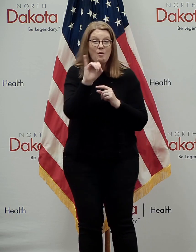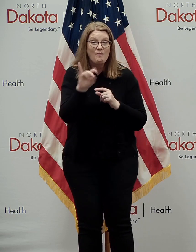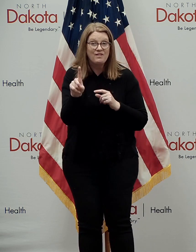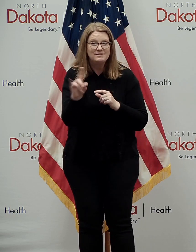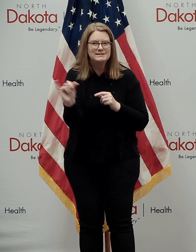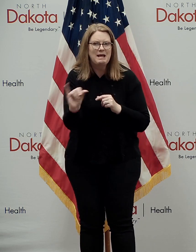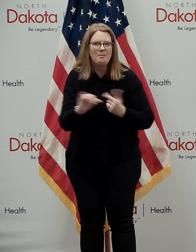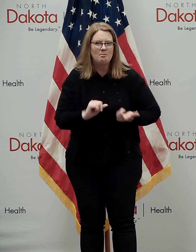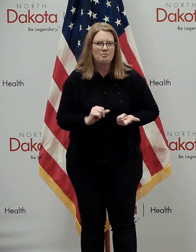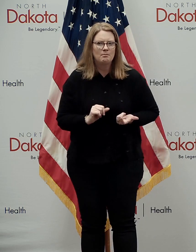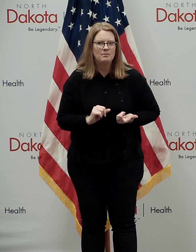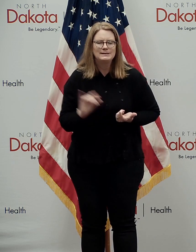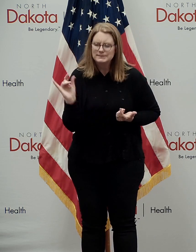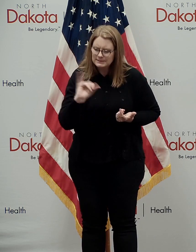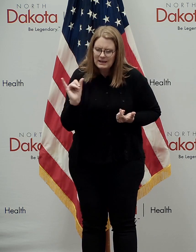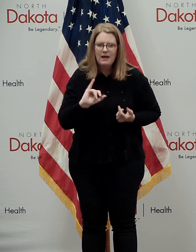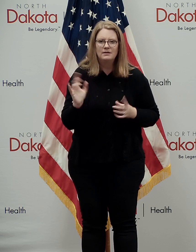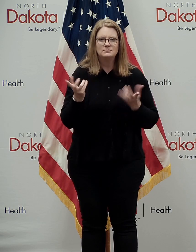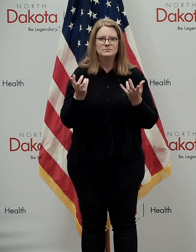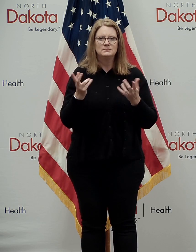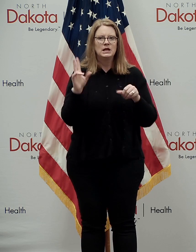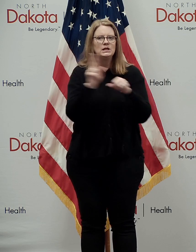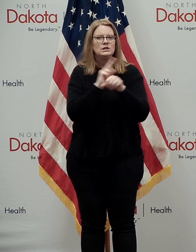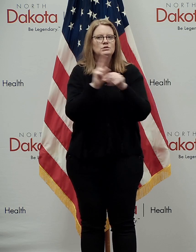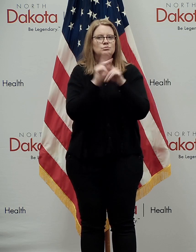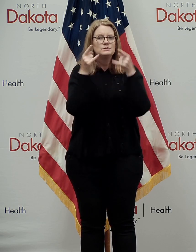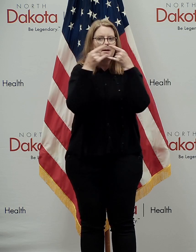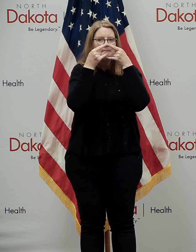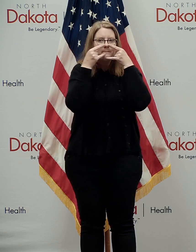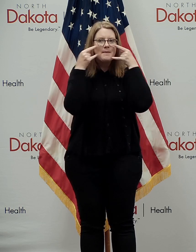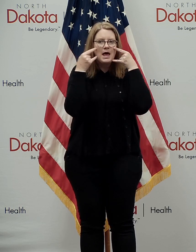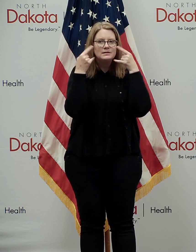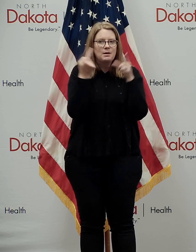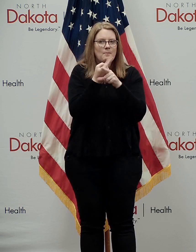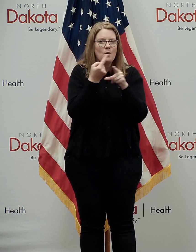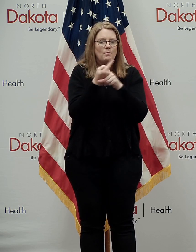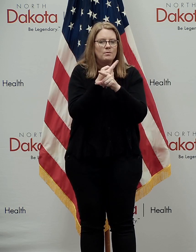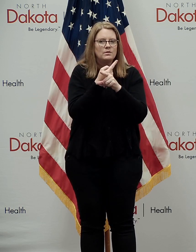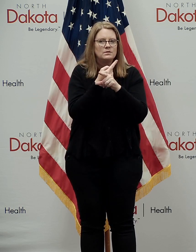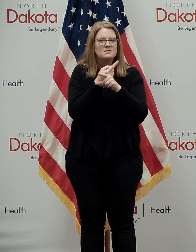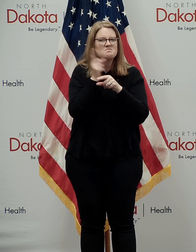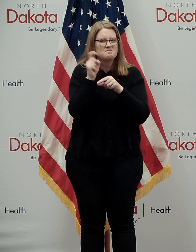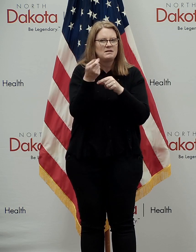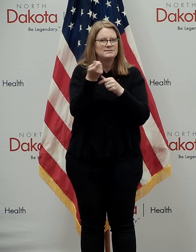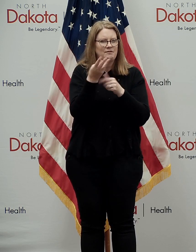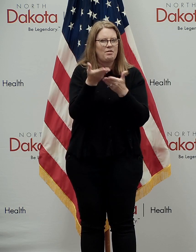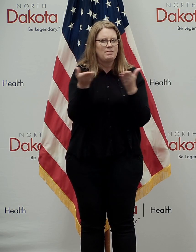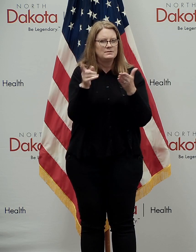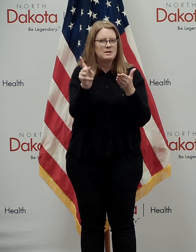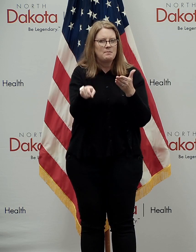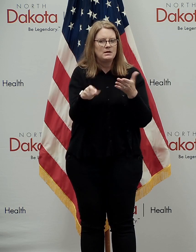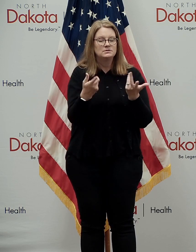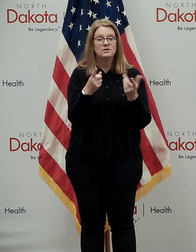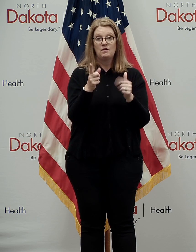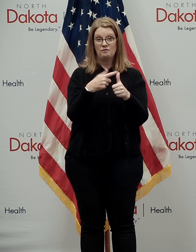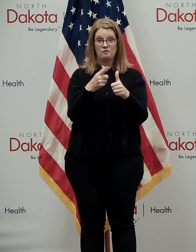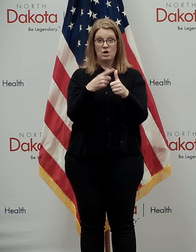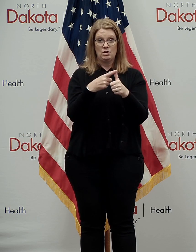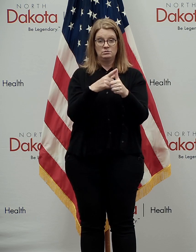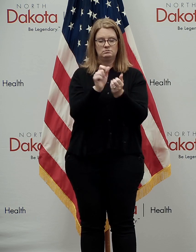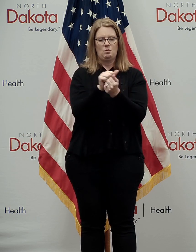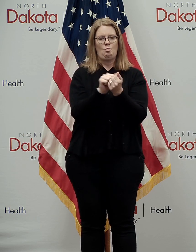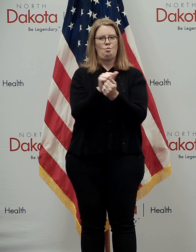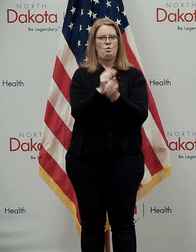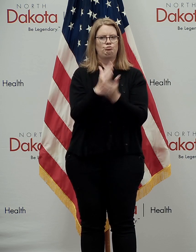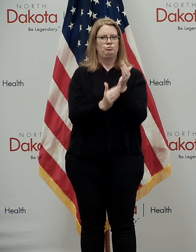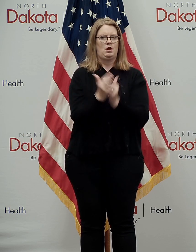scenario. To wear a mask effectively, you need to do several things. You should wash your hands before you put on your